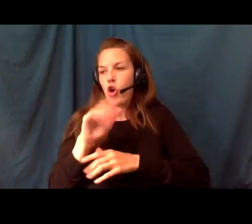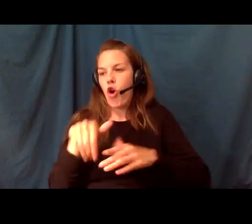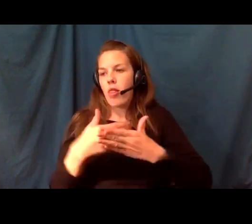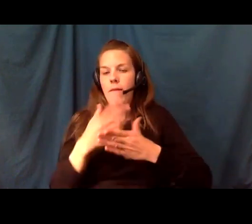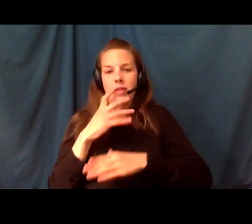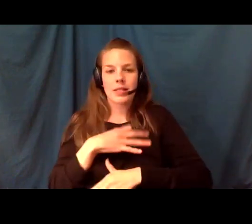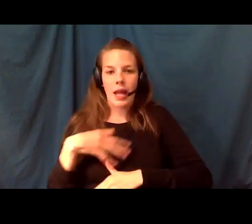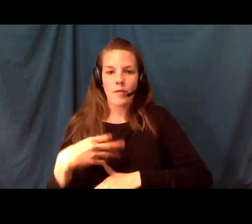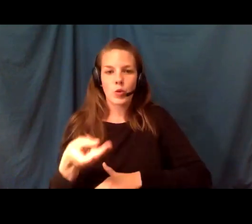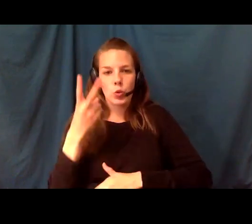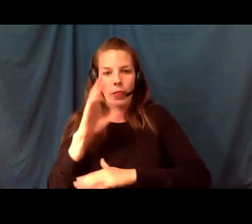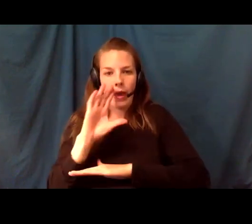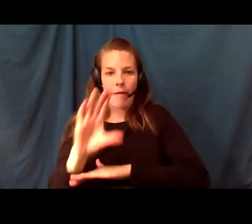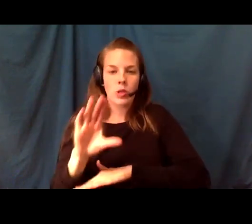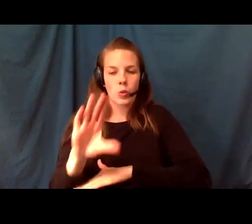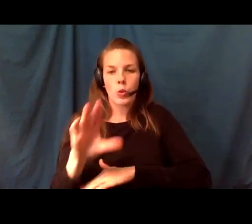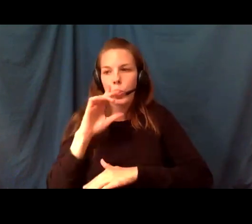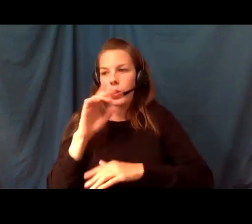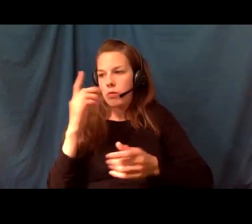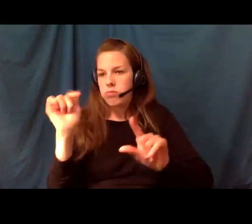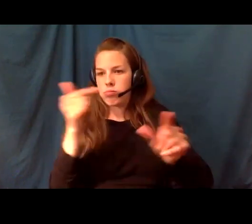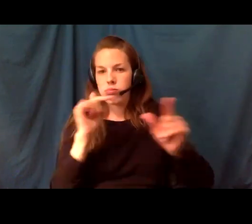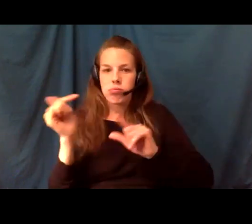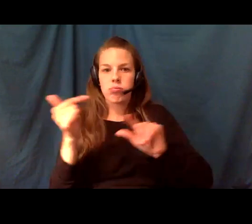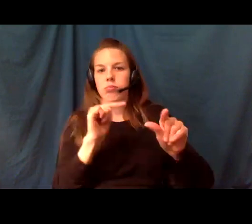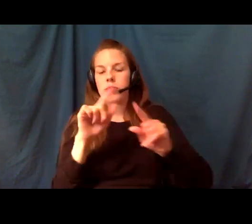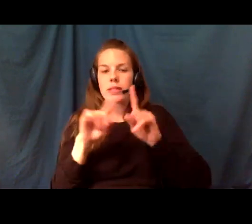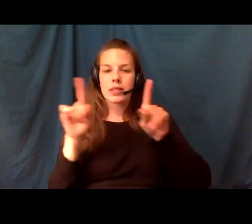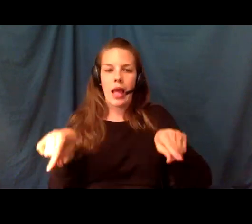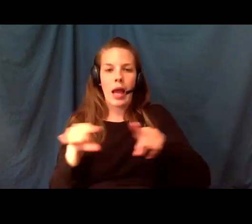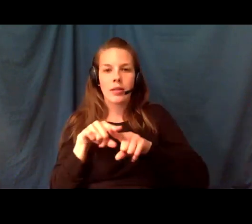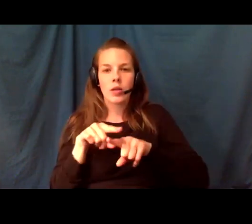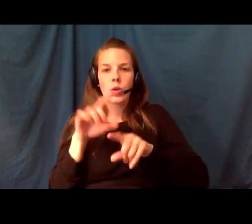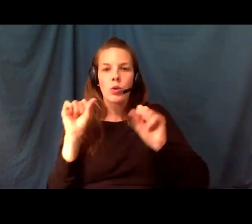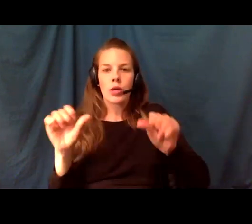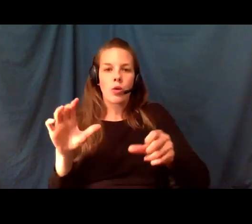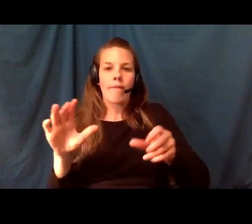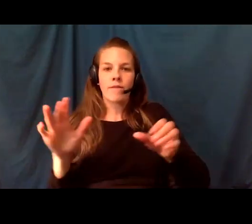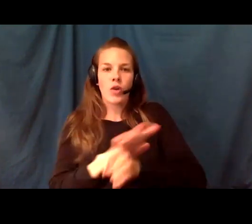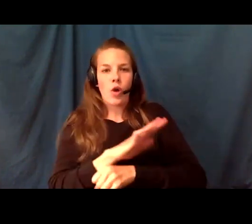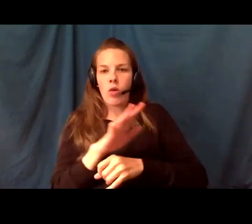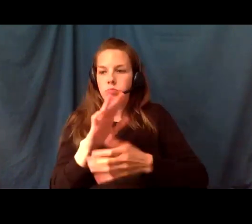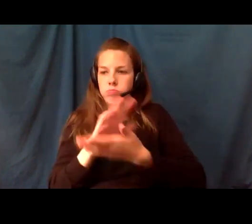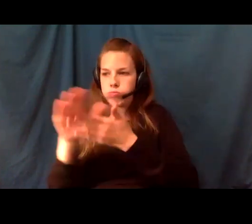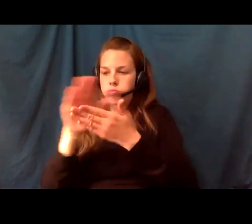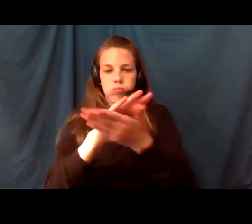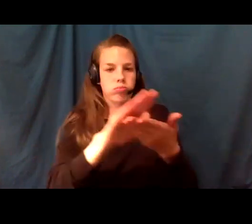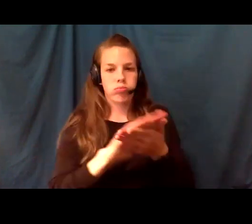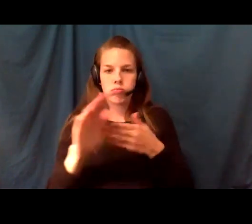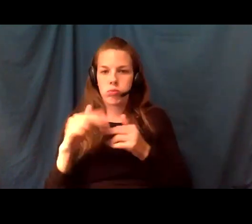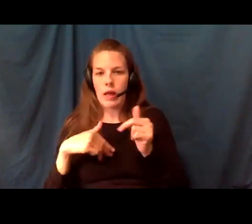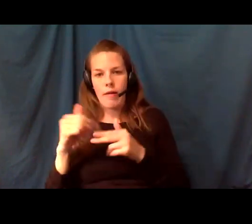go around and either rotate those social distancing signs, and then we do a complete sweep of our facilities as we go through and get those